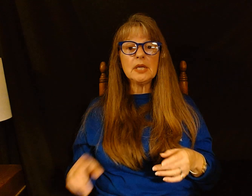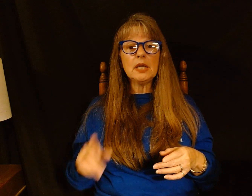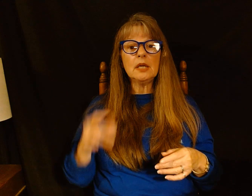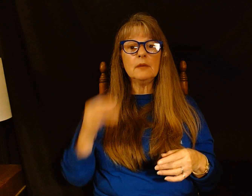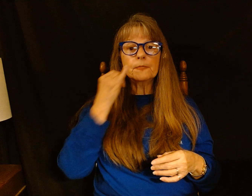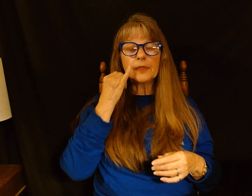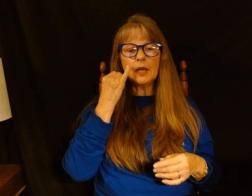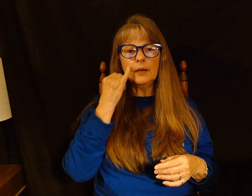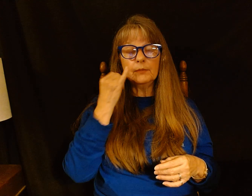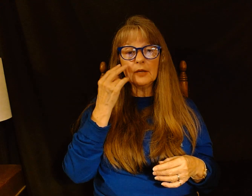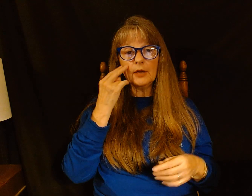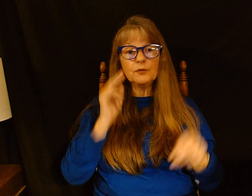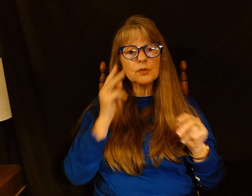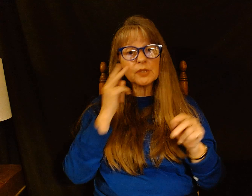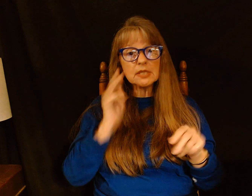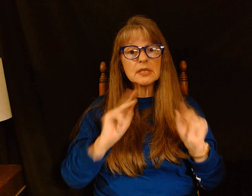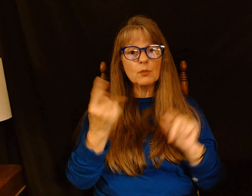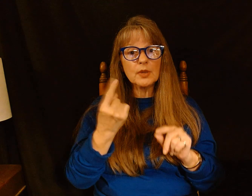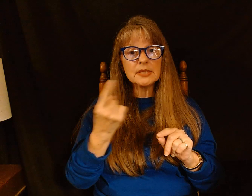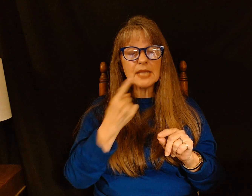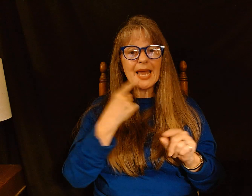see someone say,